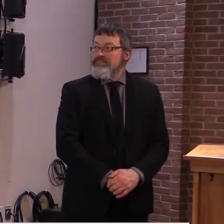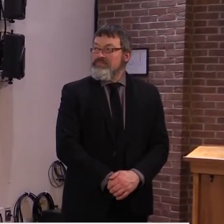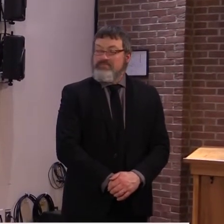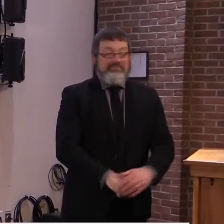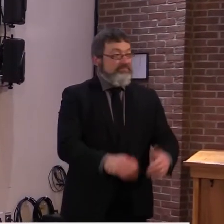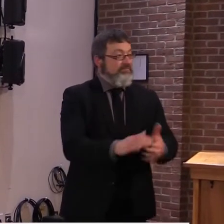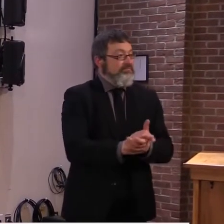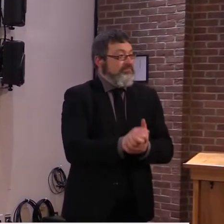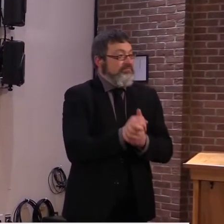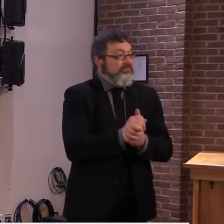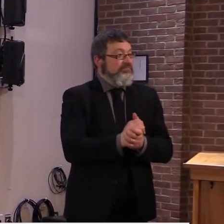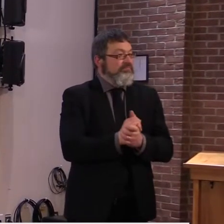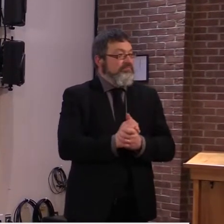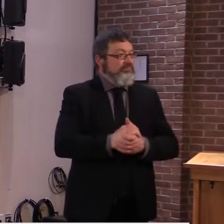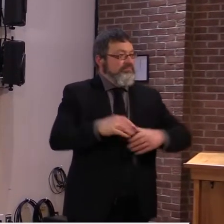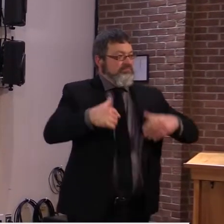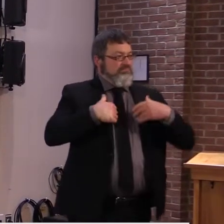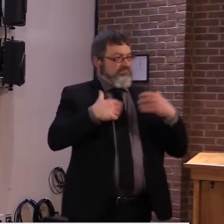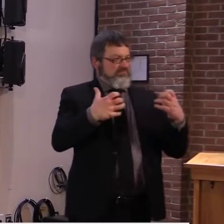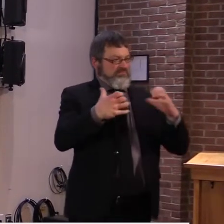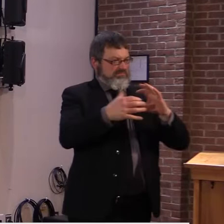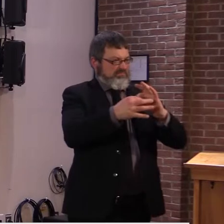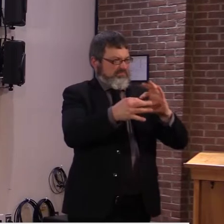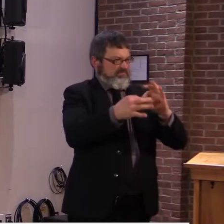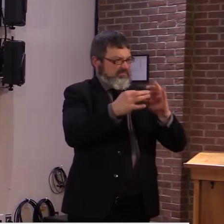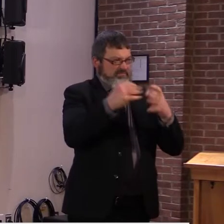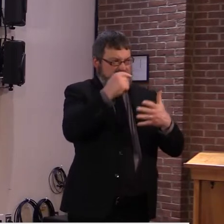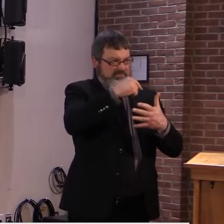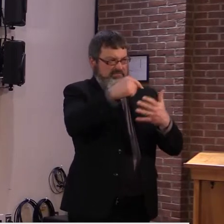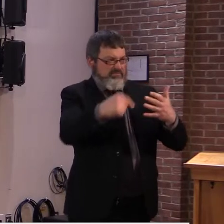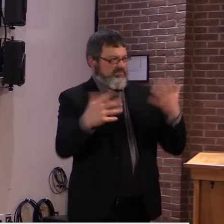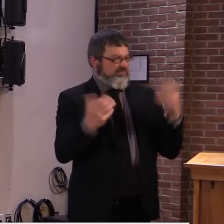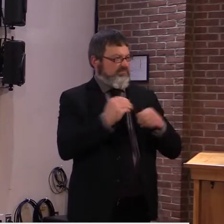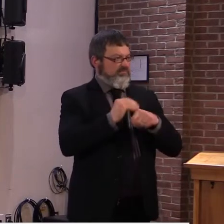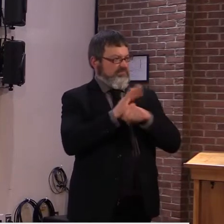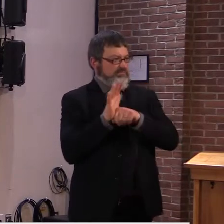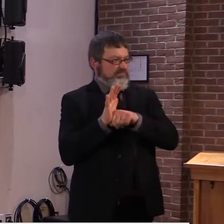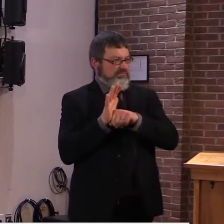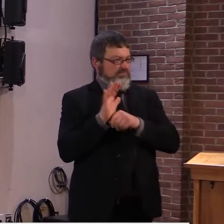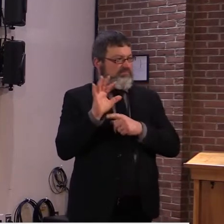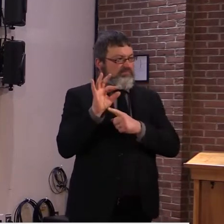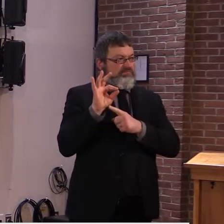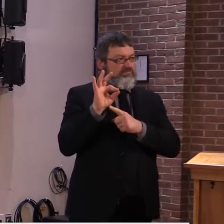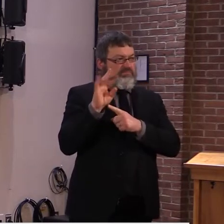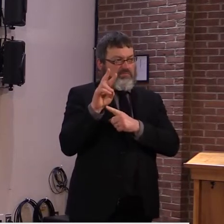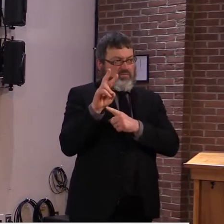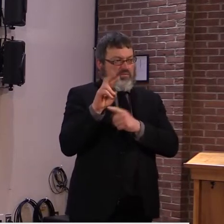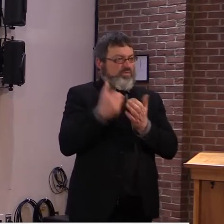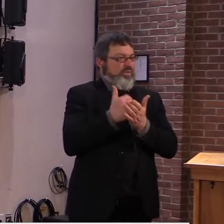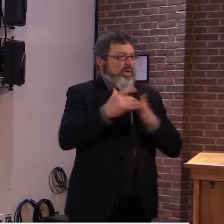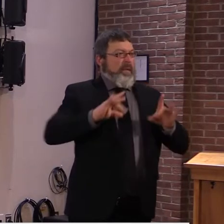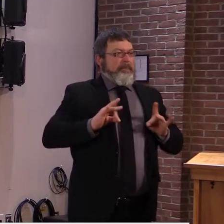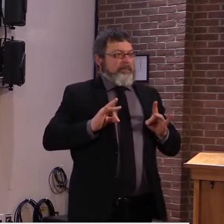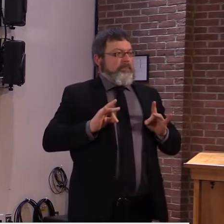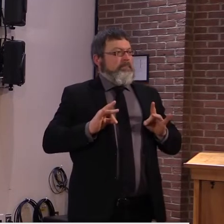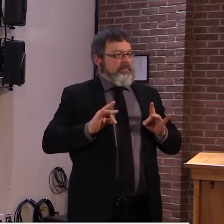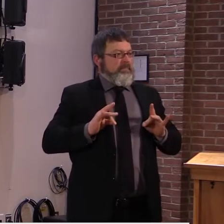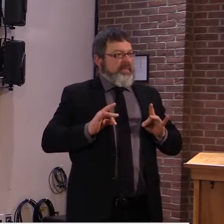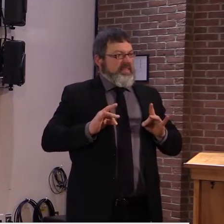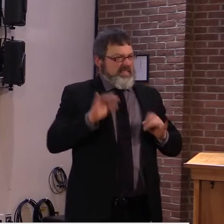So in terms of some data, today we're reporting 92 new cases and unfortunately 3 additional